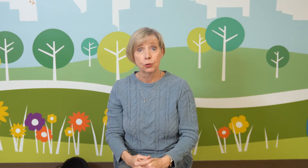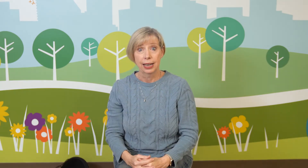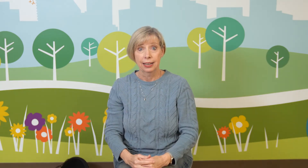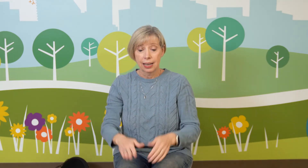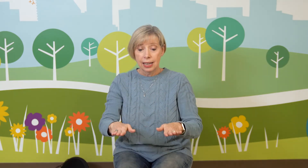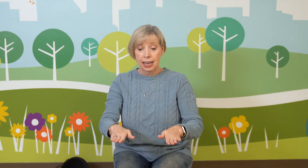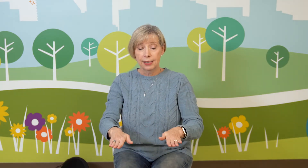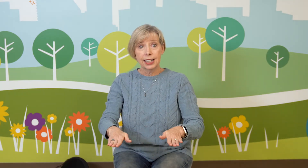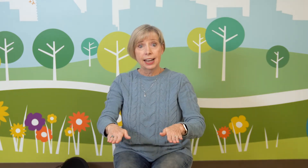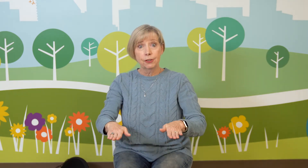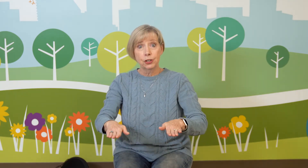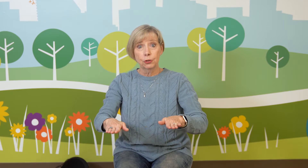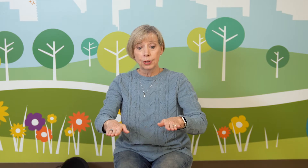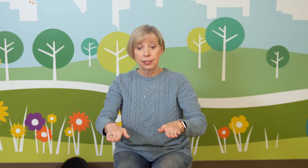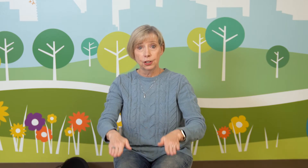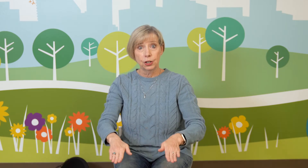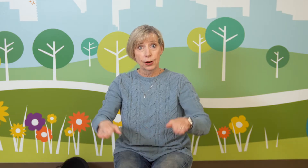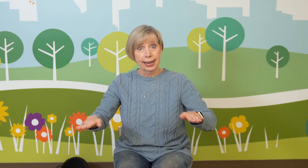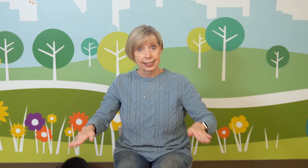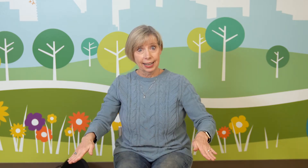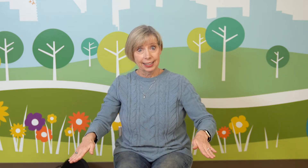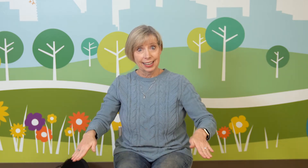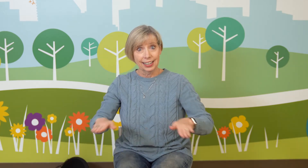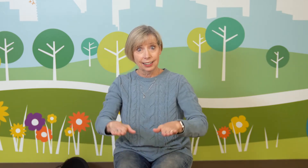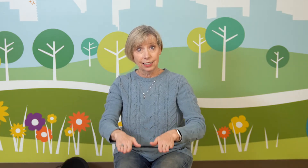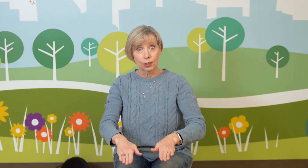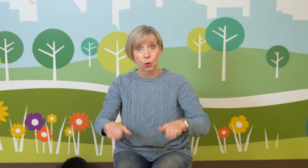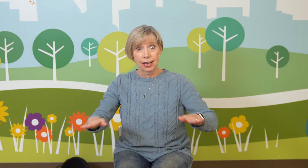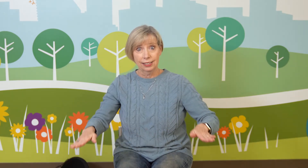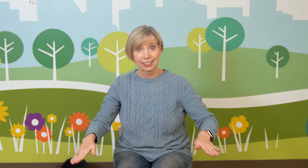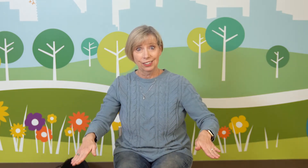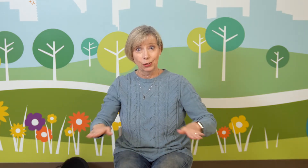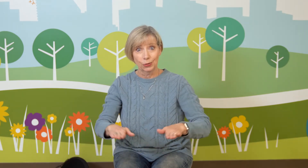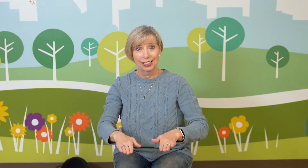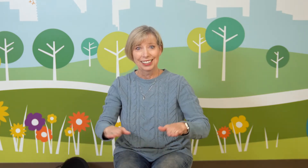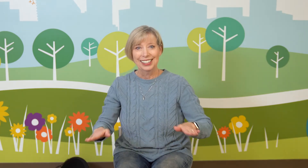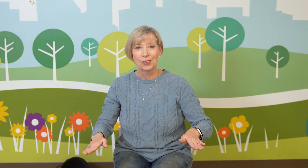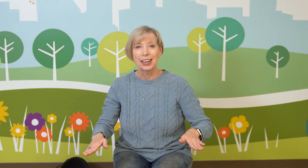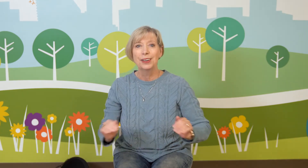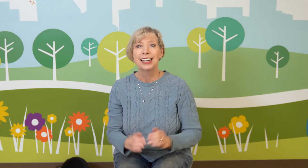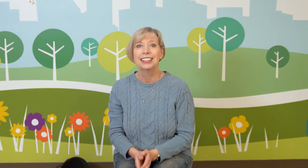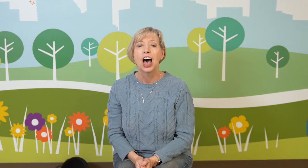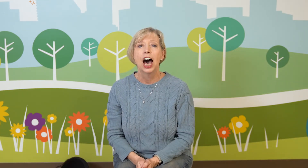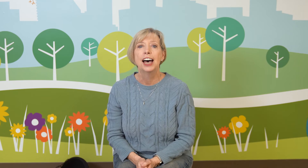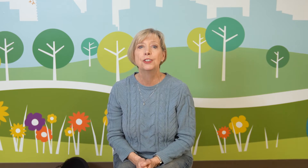children. And the sign for children is to do your hands like this, like the little ones, children. So here is